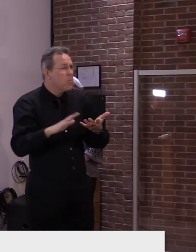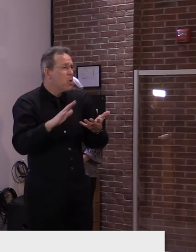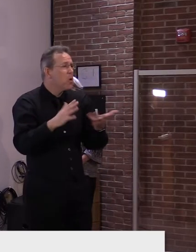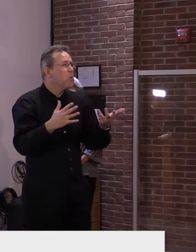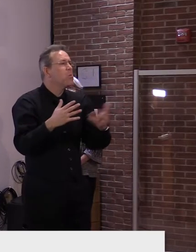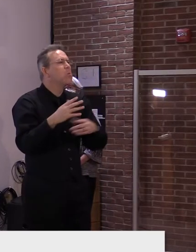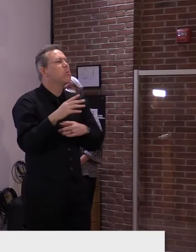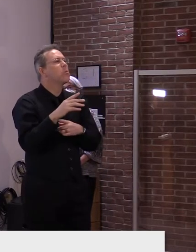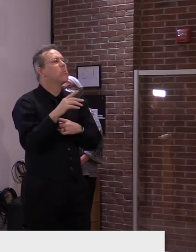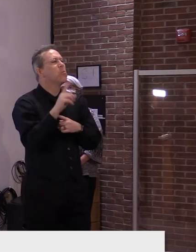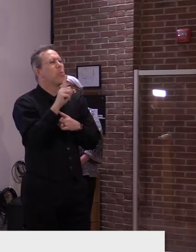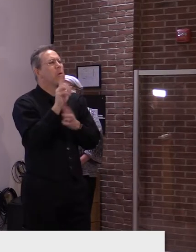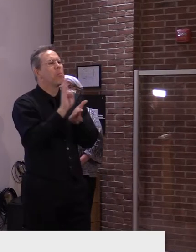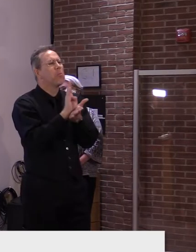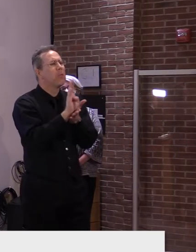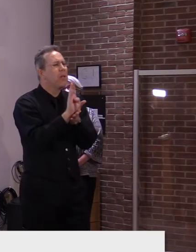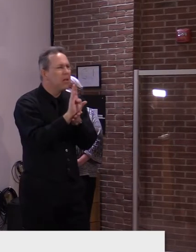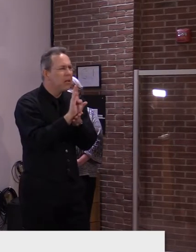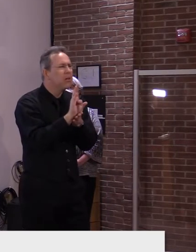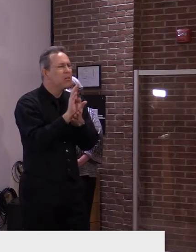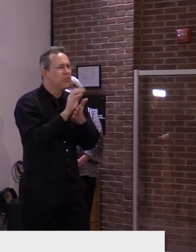a billion dollars, I know I keep missing that